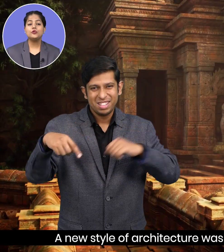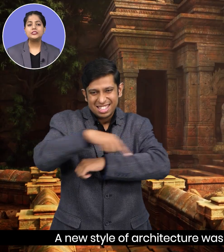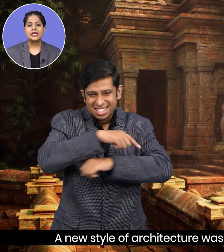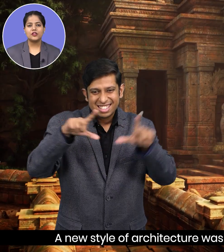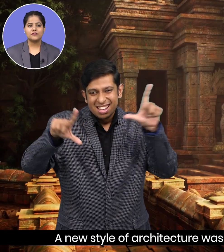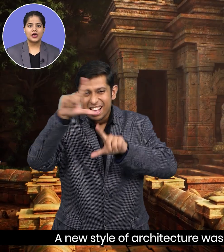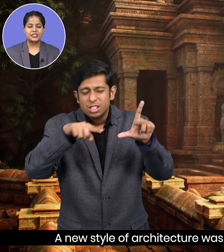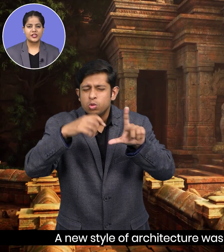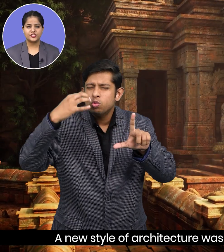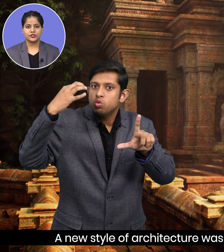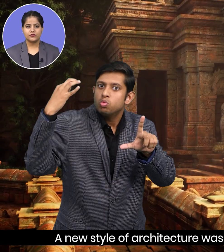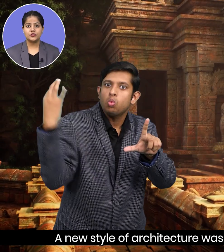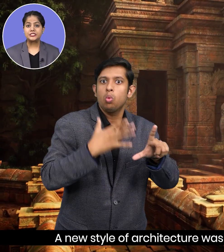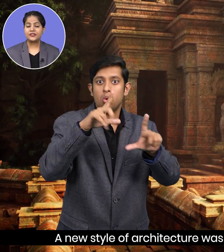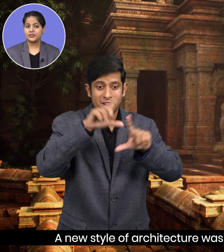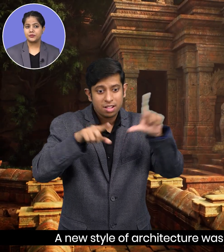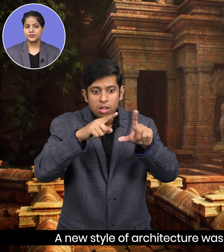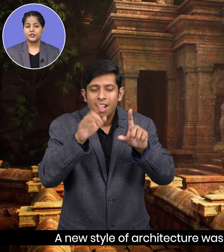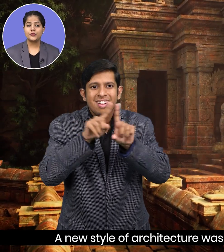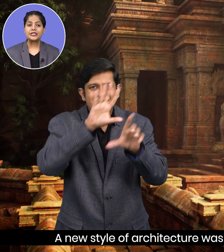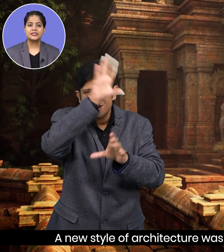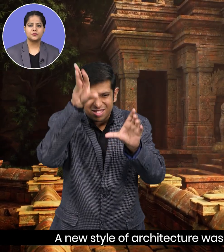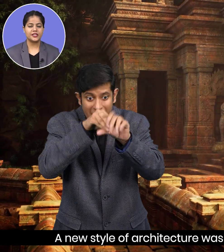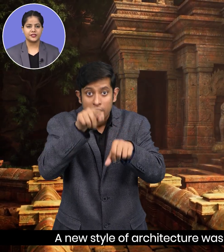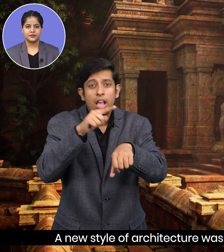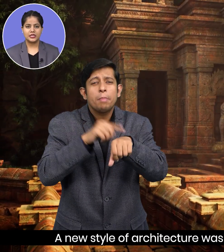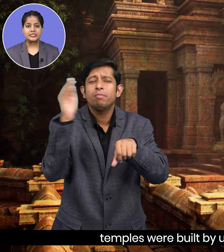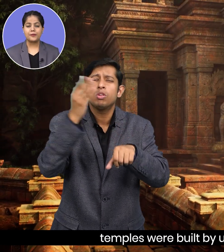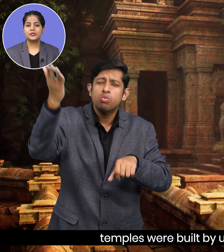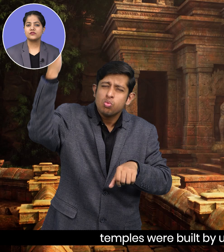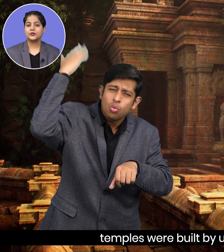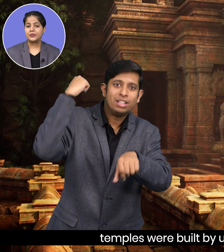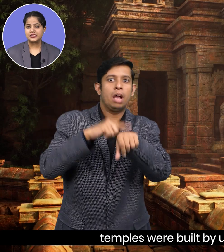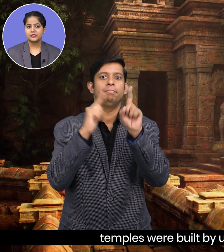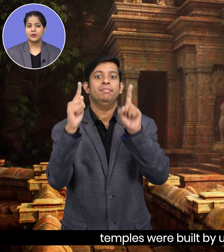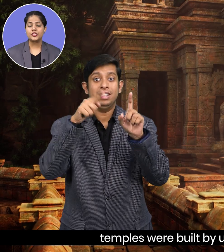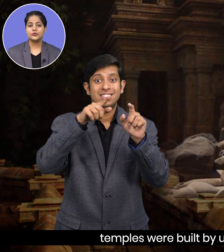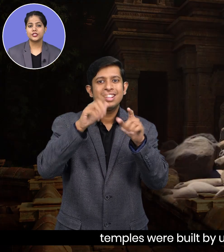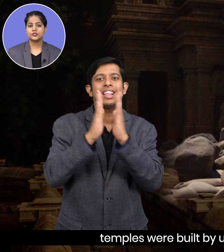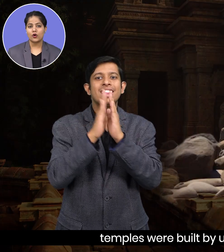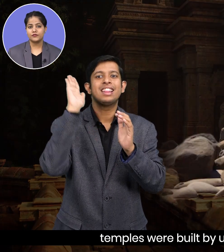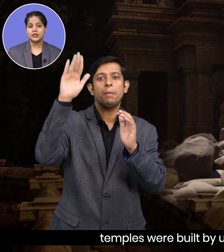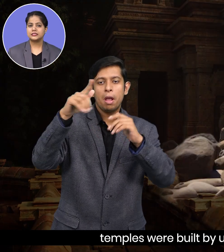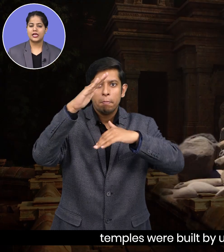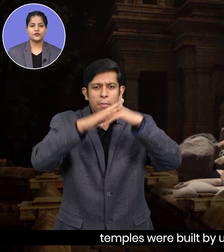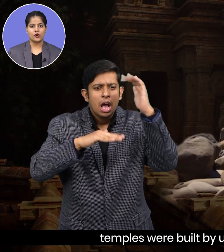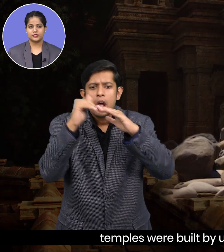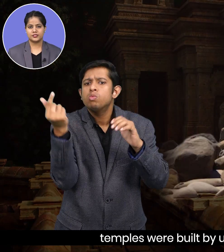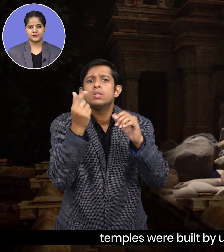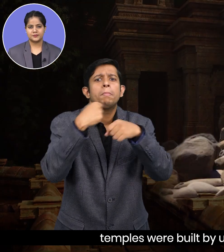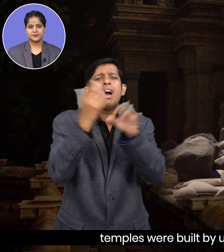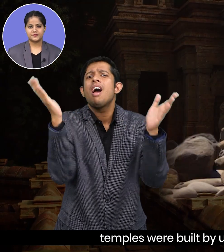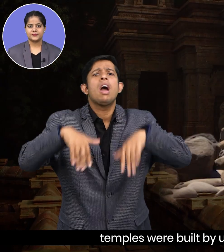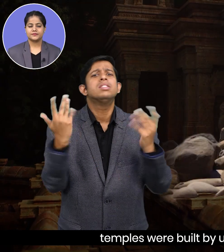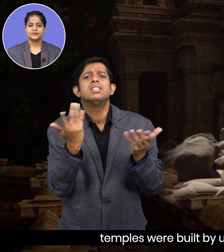A new style of architecture was developed during his period. Temples were built by using soft sand